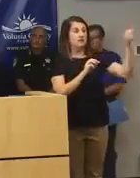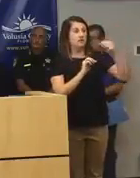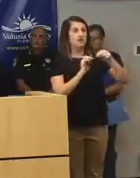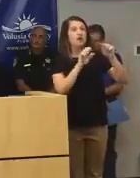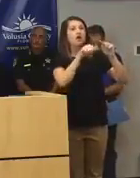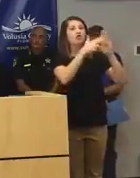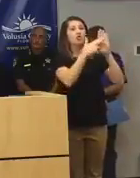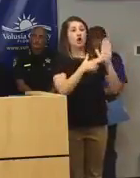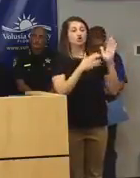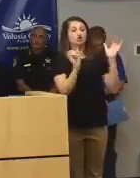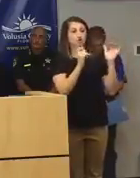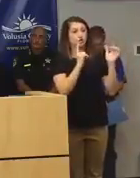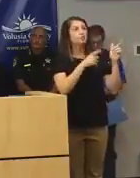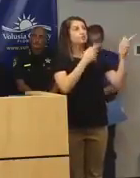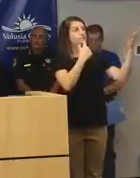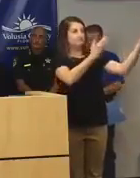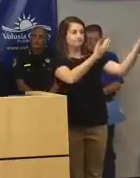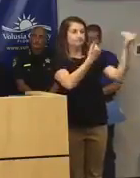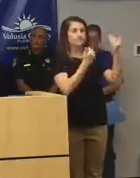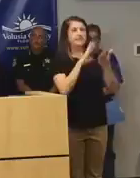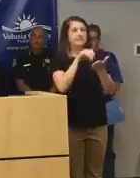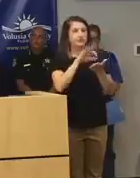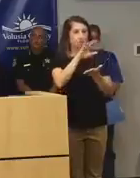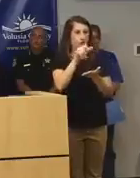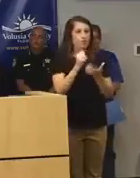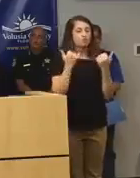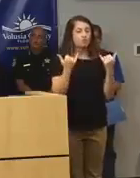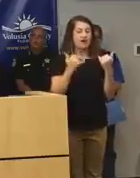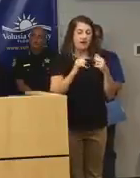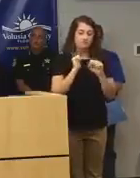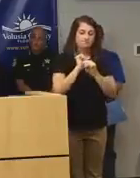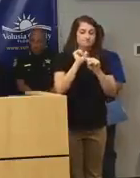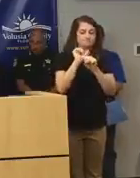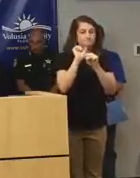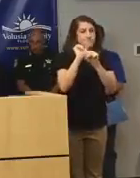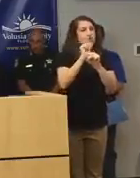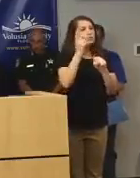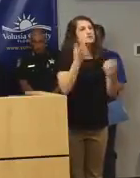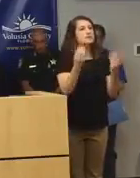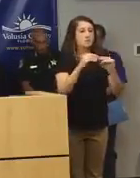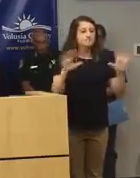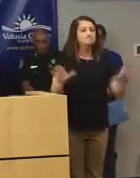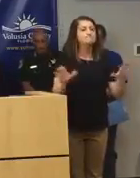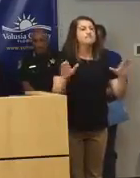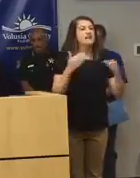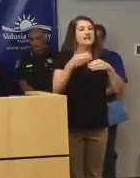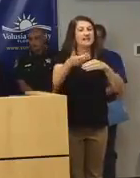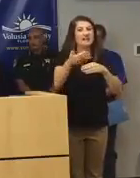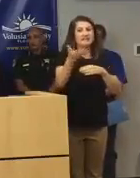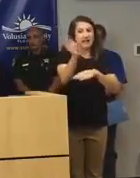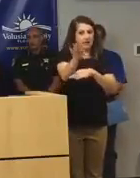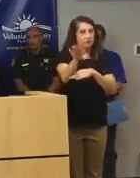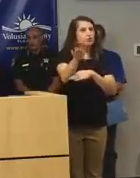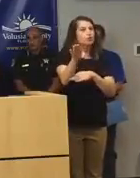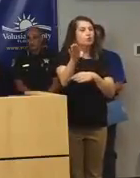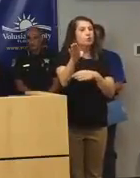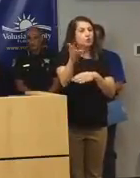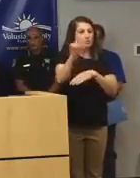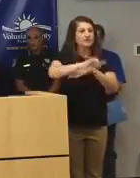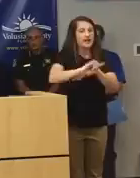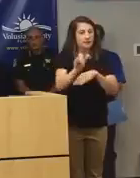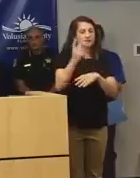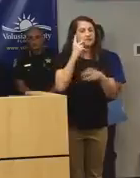other contractors are being staged in Central Florida right now. So you'll see a lot more action in the next probably afternoon or